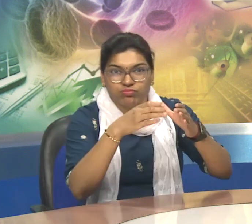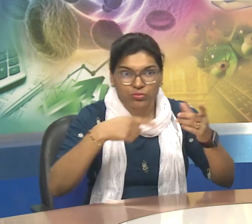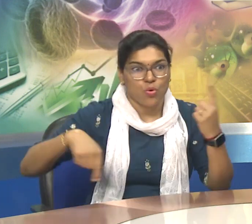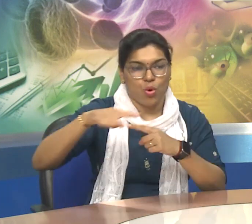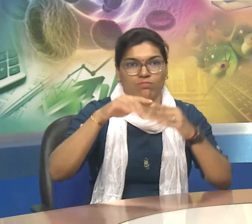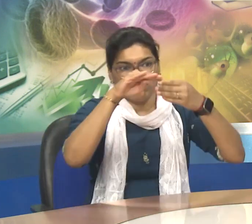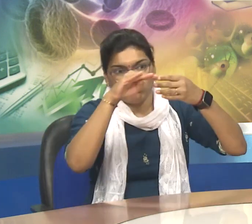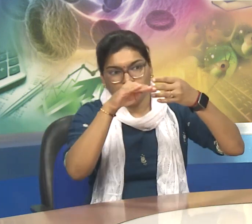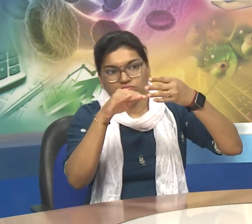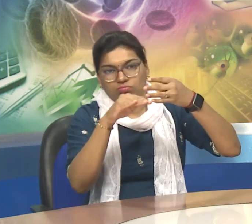etc.